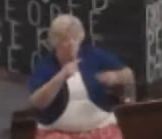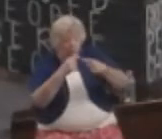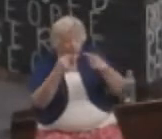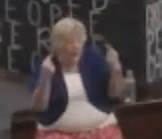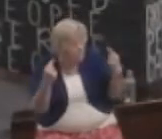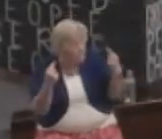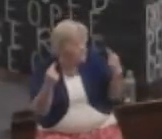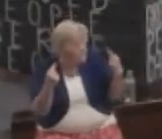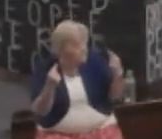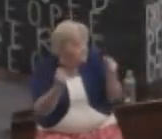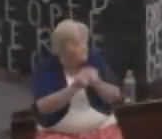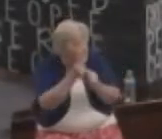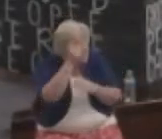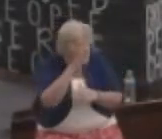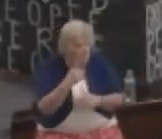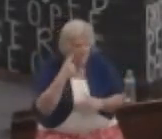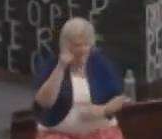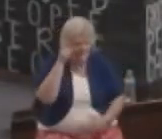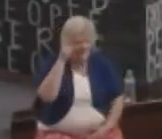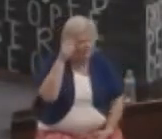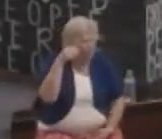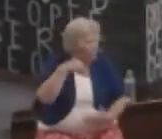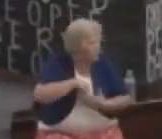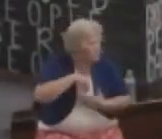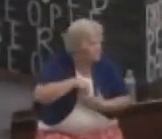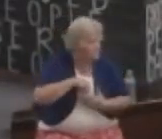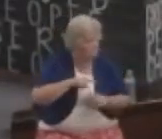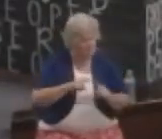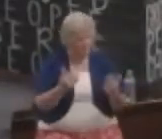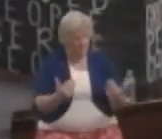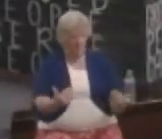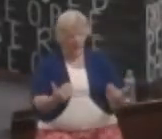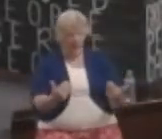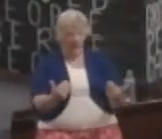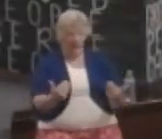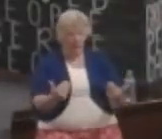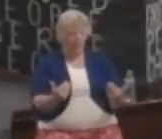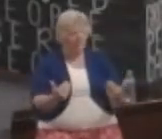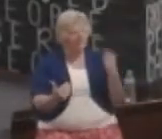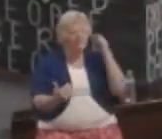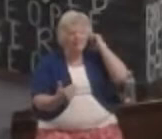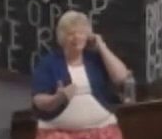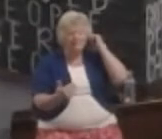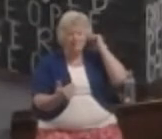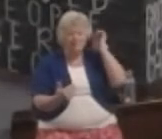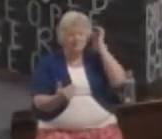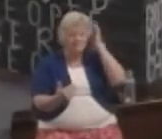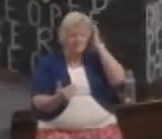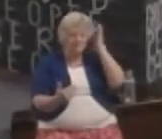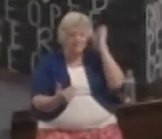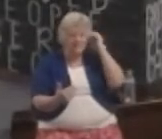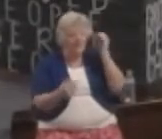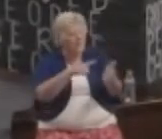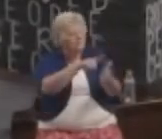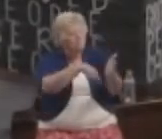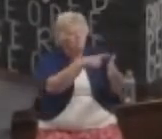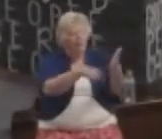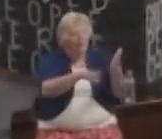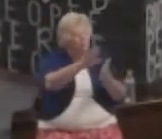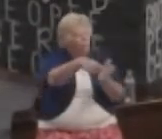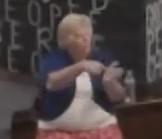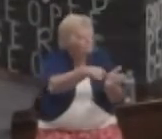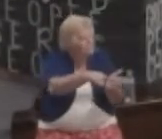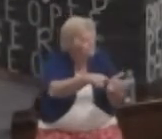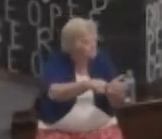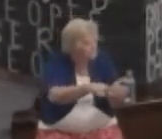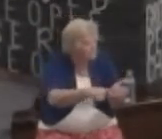your mind because of your evil behavior, but now he has reconciled you by Christ's physical body through